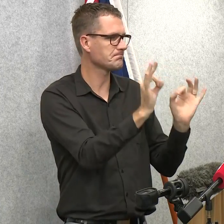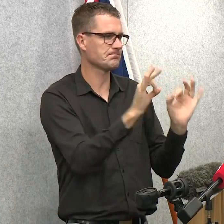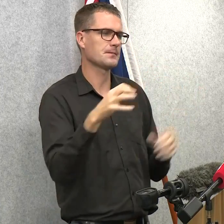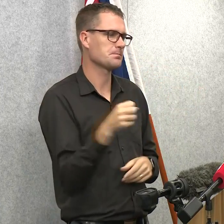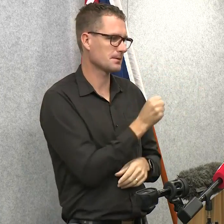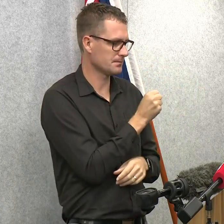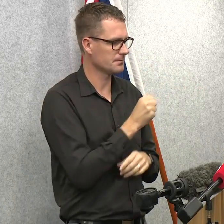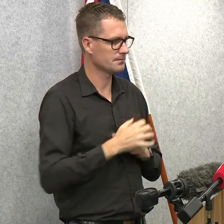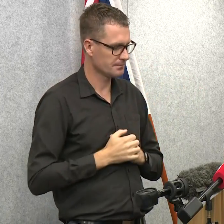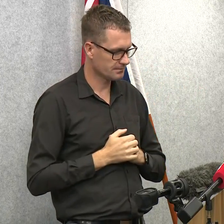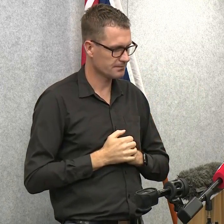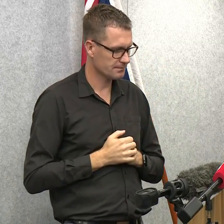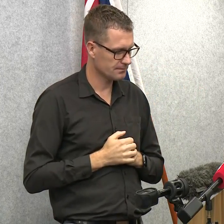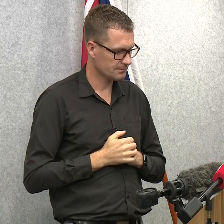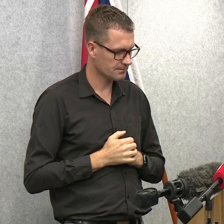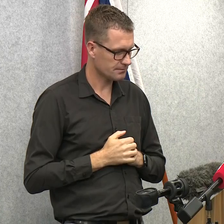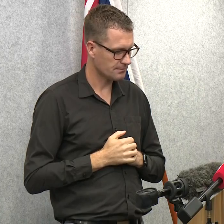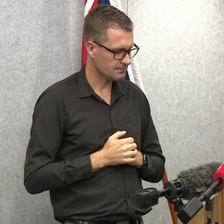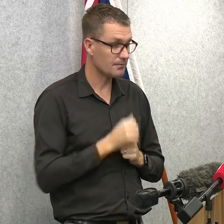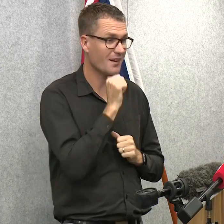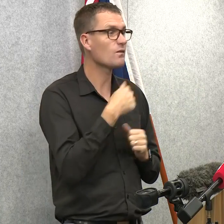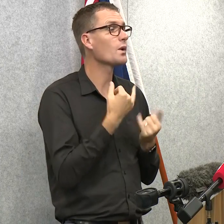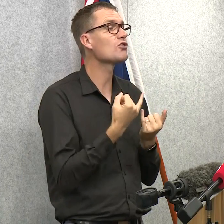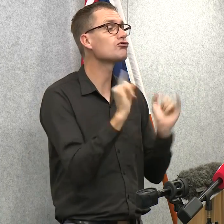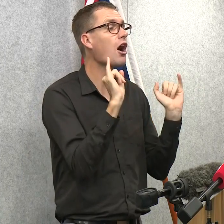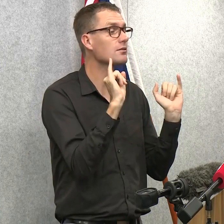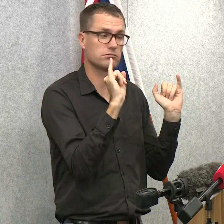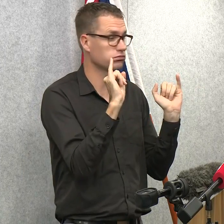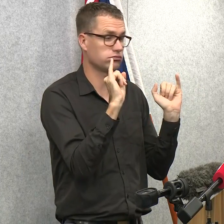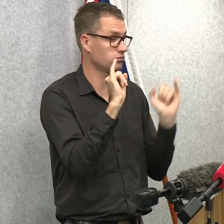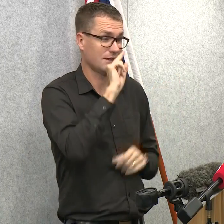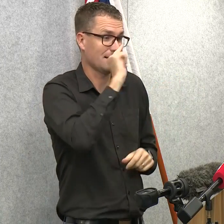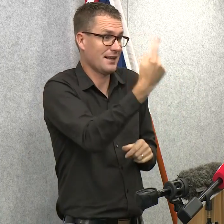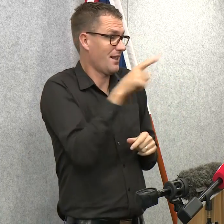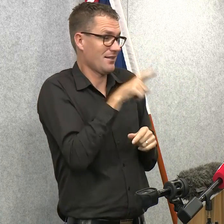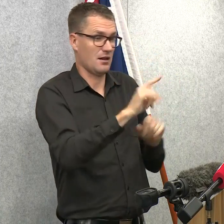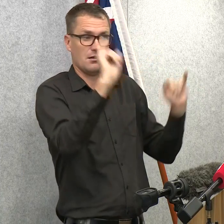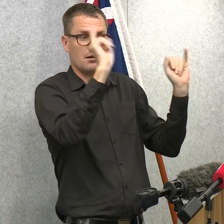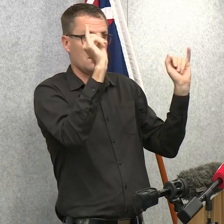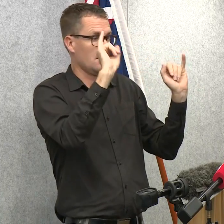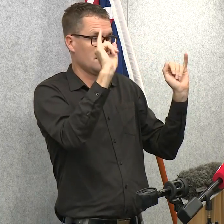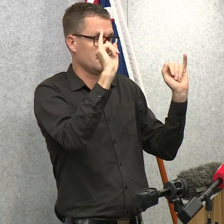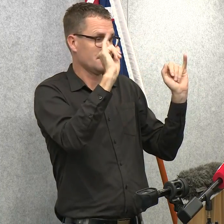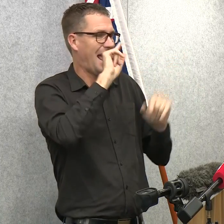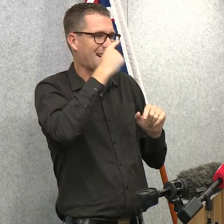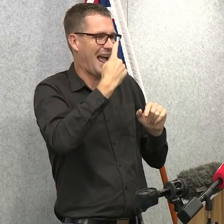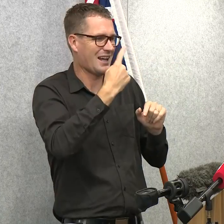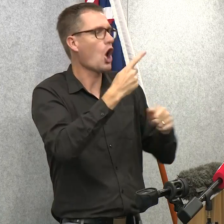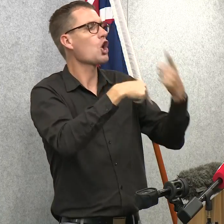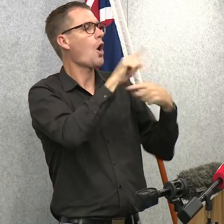possible. To get it wrong is unforgivable, and you cannot come back from